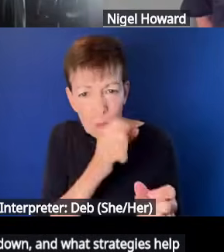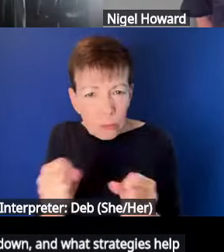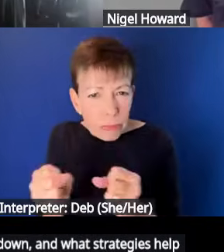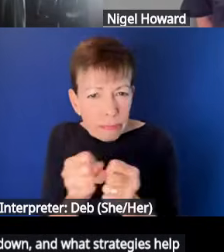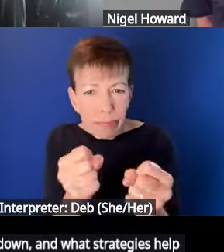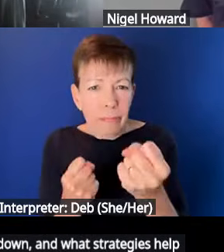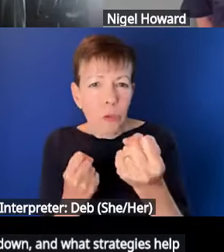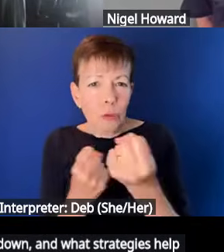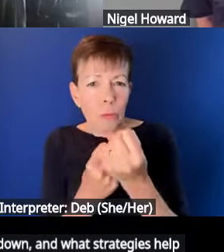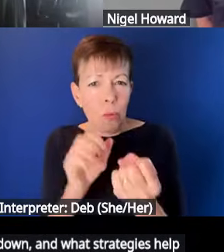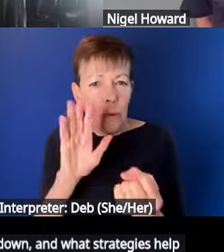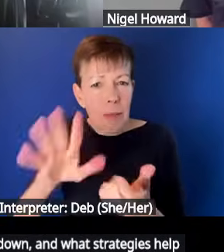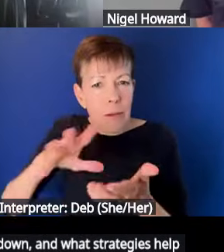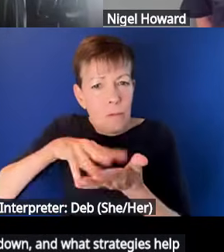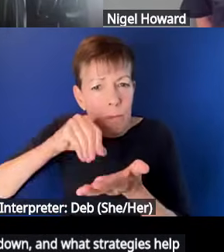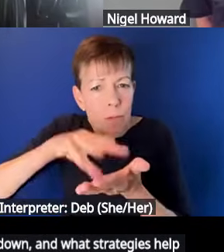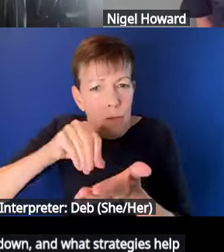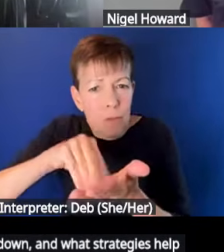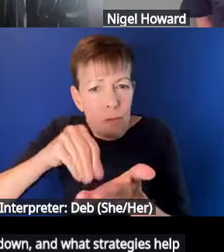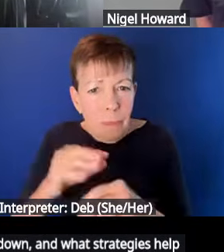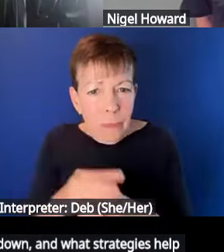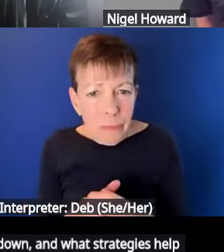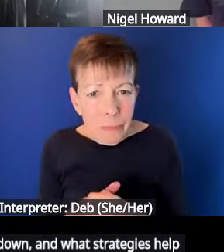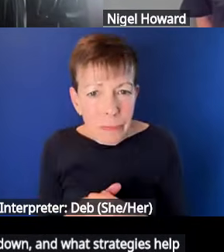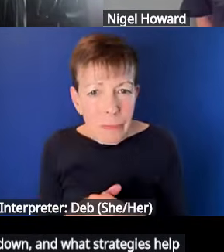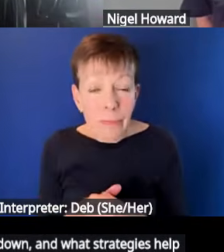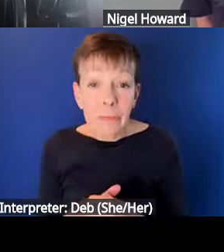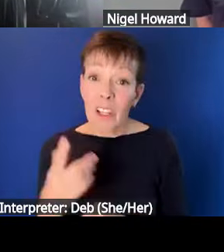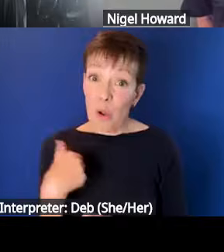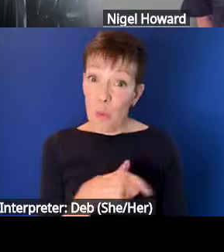and engage with learning. We are often